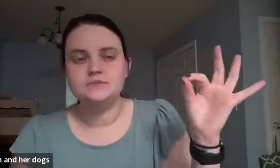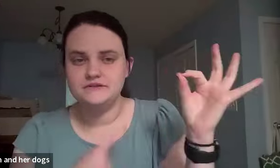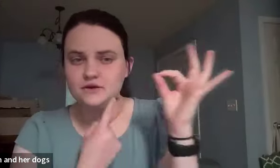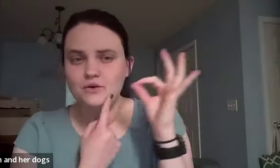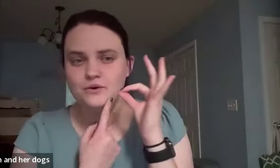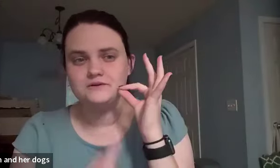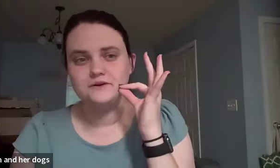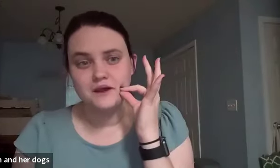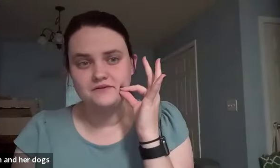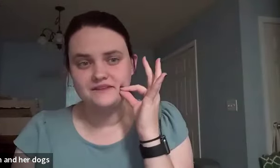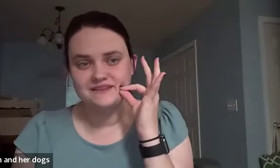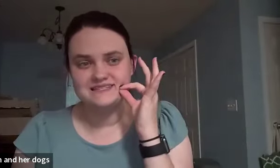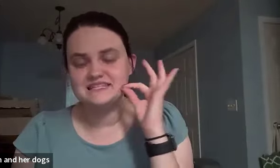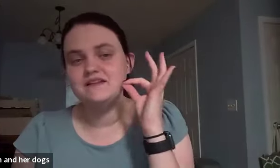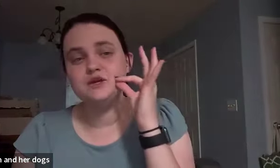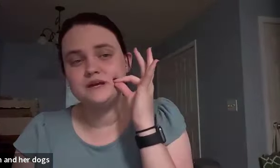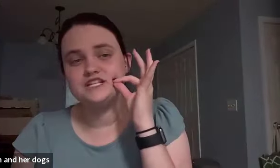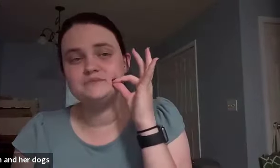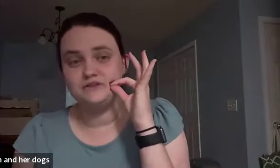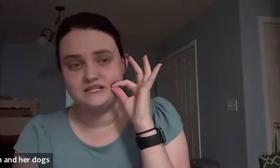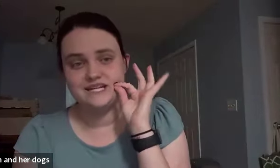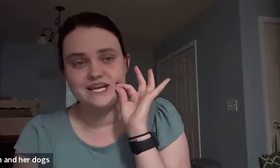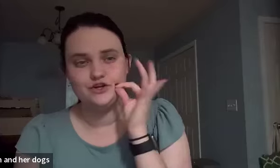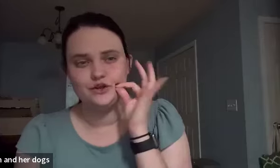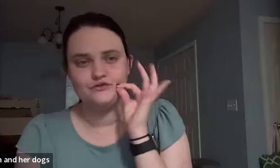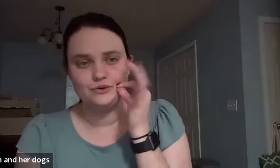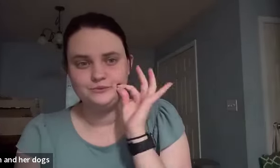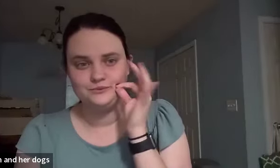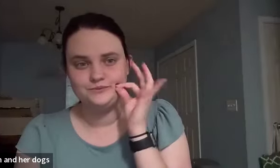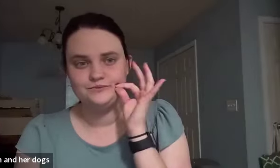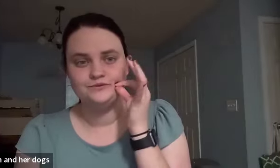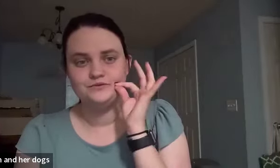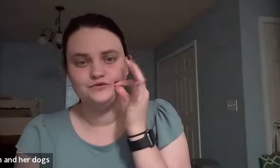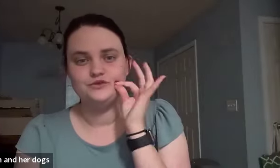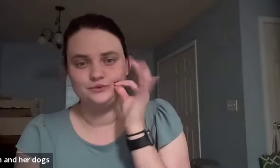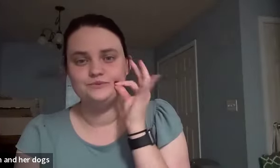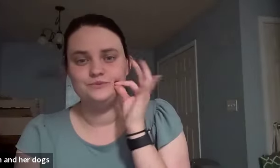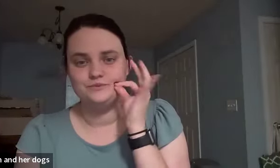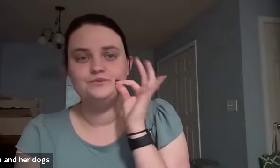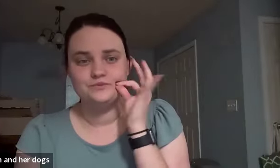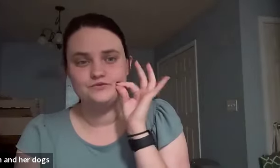you're going to put the corner of your mouth like this. It's not like you're pinching, but it looks like it. And you're going to go fruit, fruit,